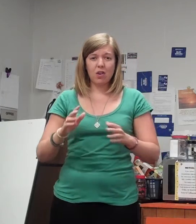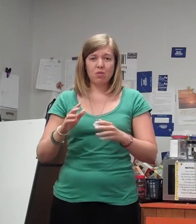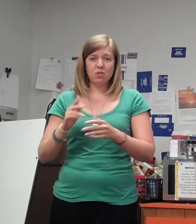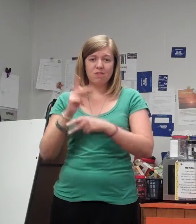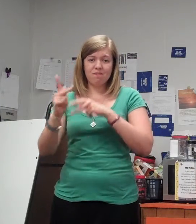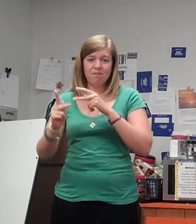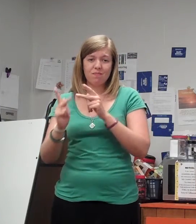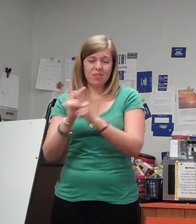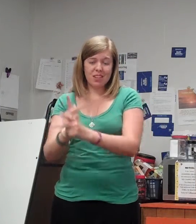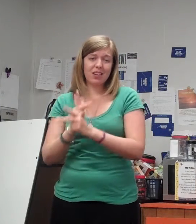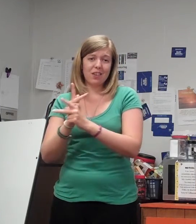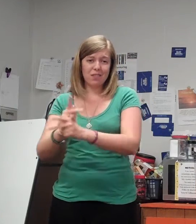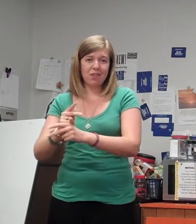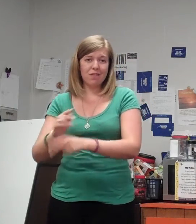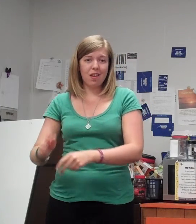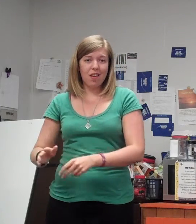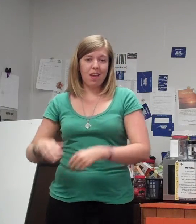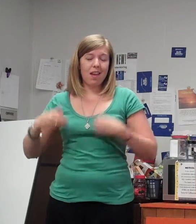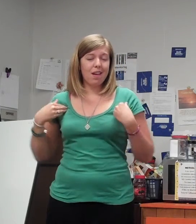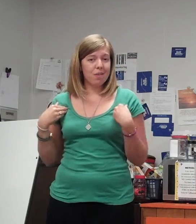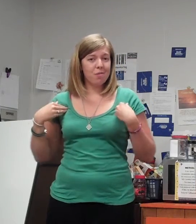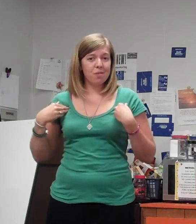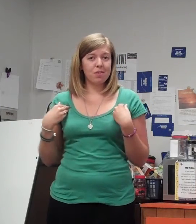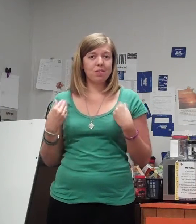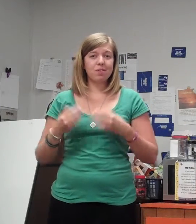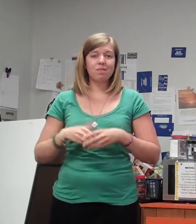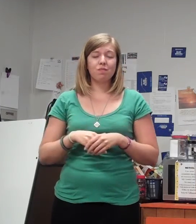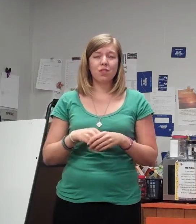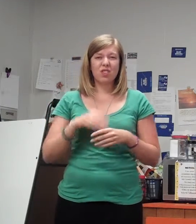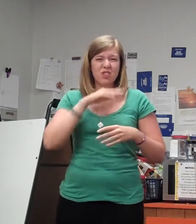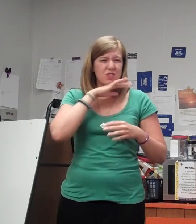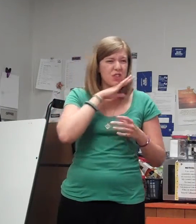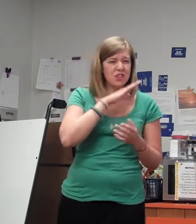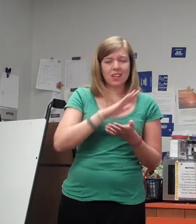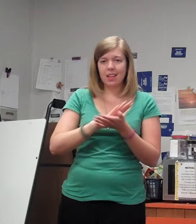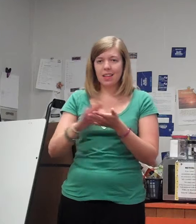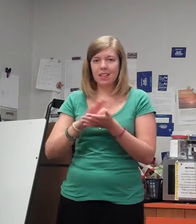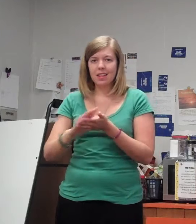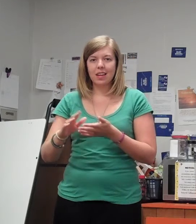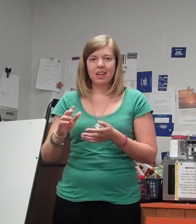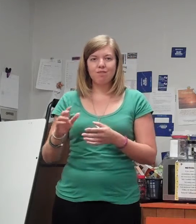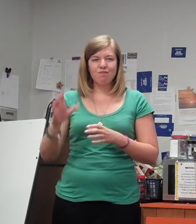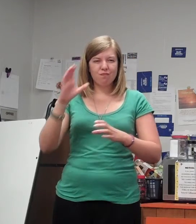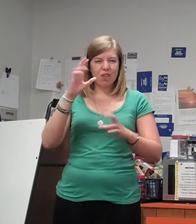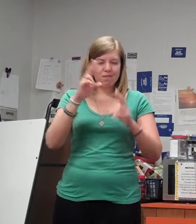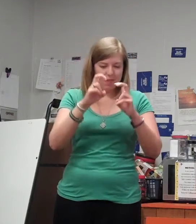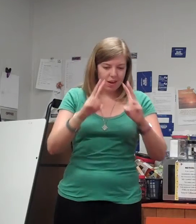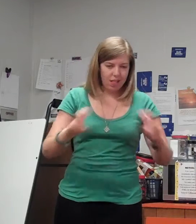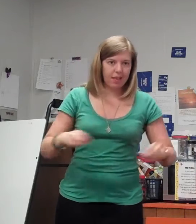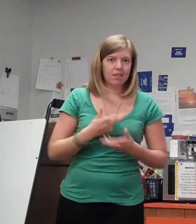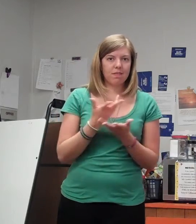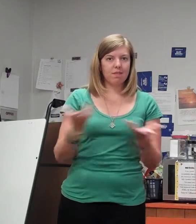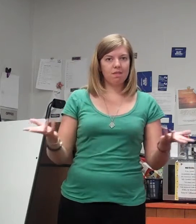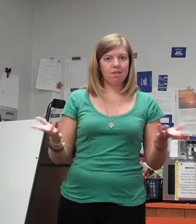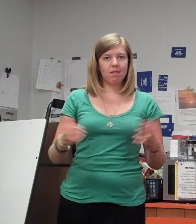Is it too dirty that it wouldn't be a good environment for a child? They look at everything. They truly do. We filled